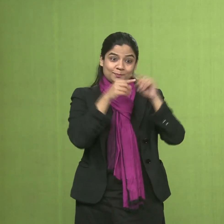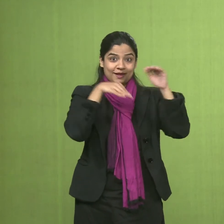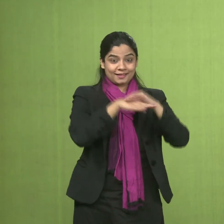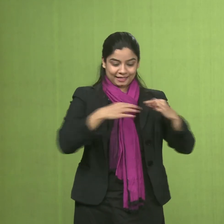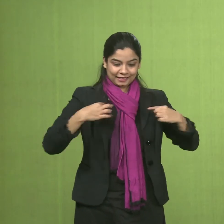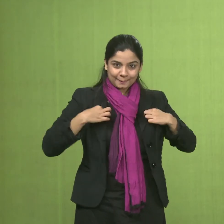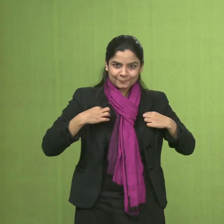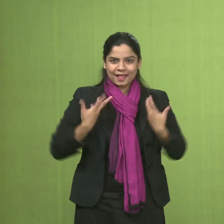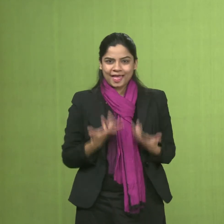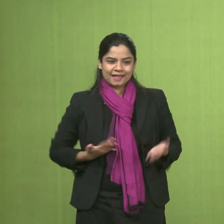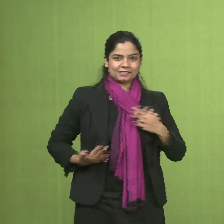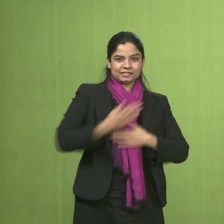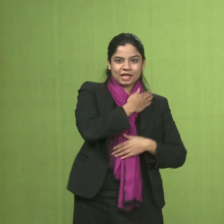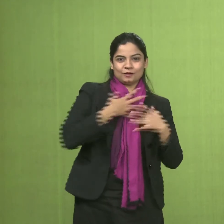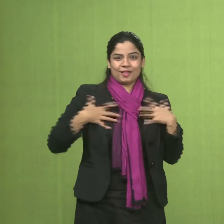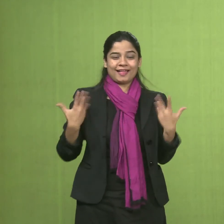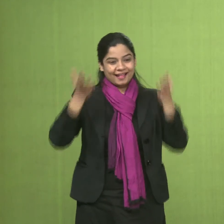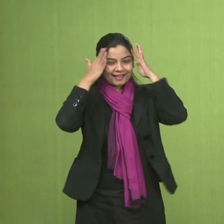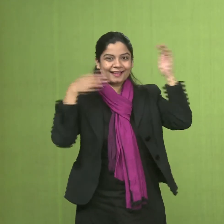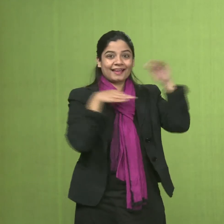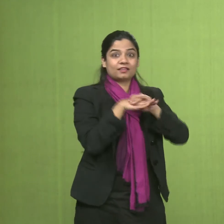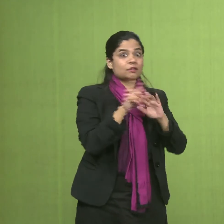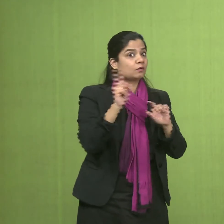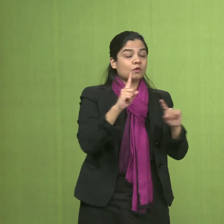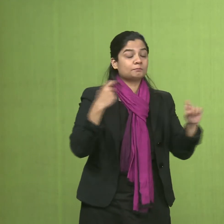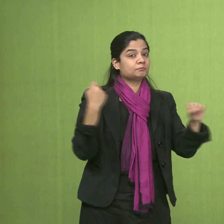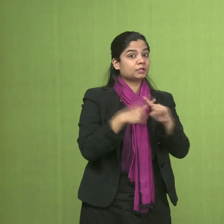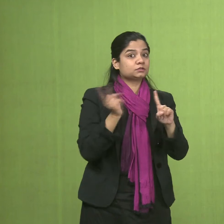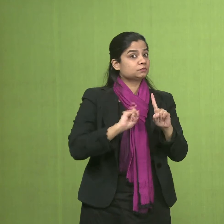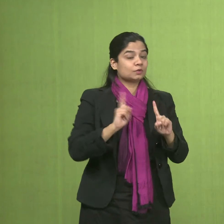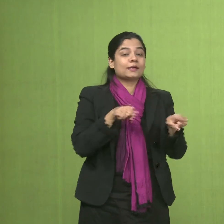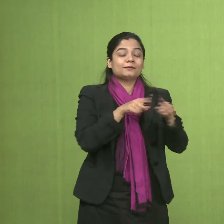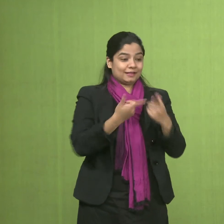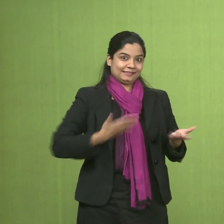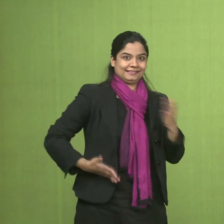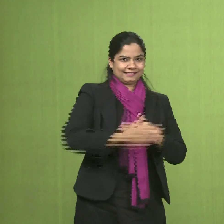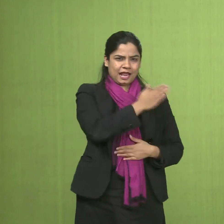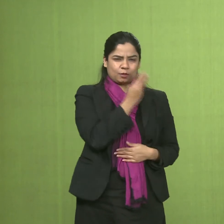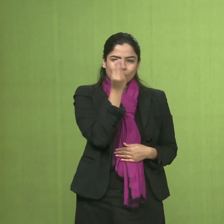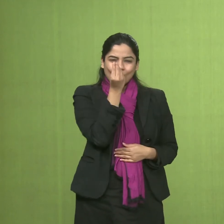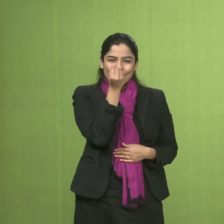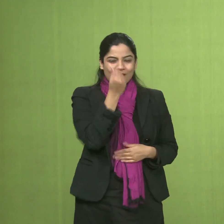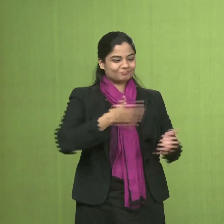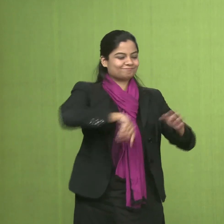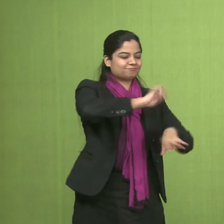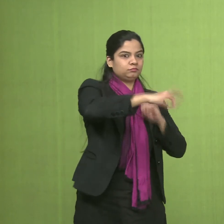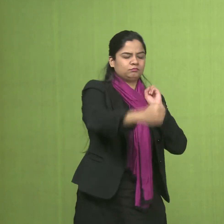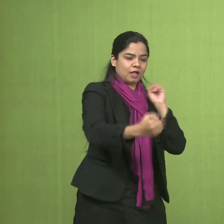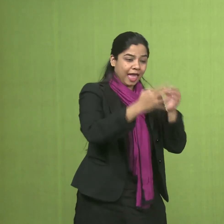the kitchen, always make sure that you're not wearing nylon or synthetic clothes or a sari which is of synthetic.